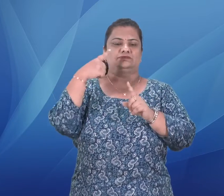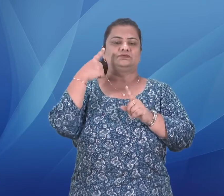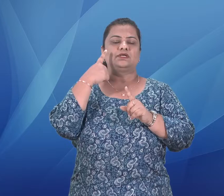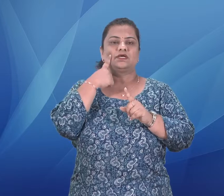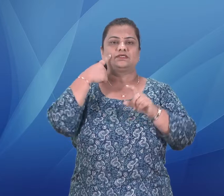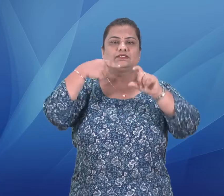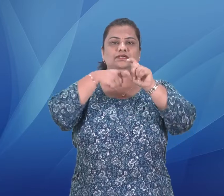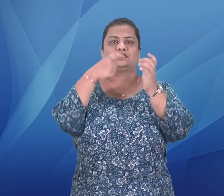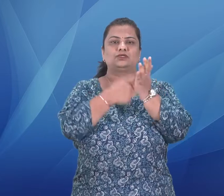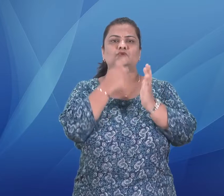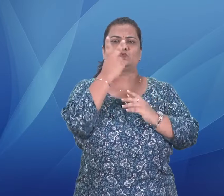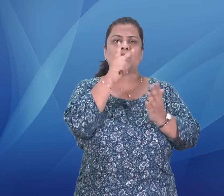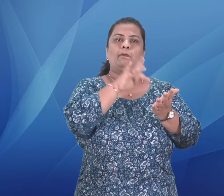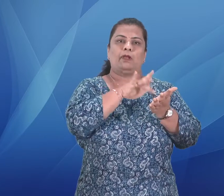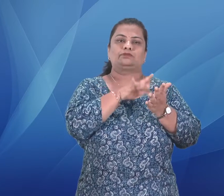the scheme announced 1 year ago.